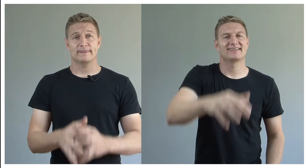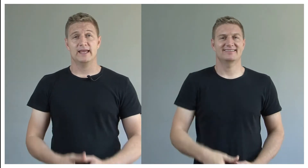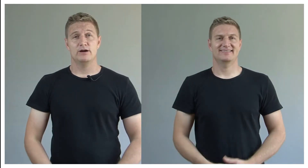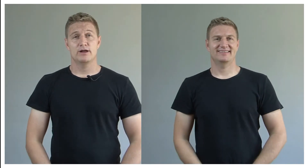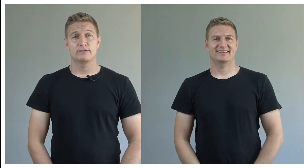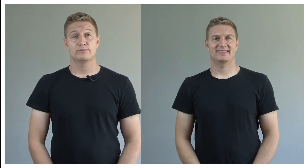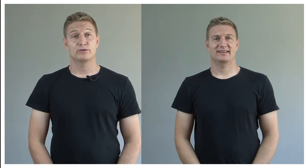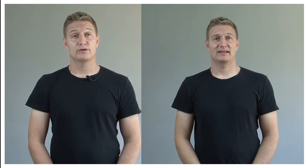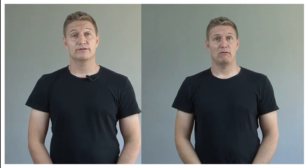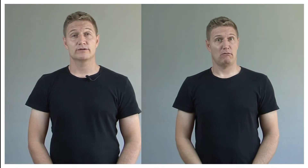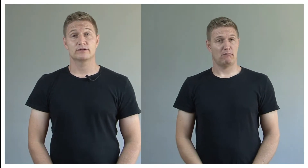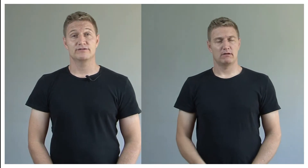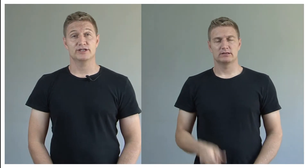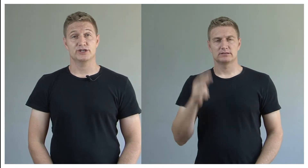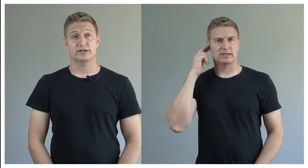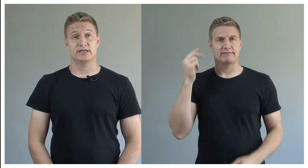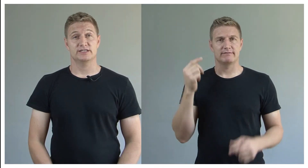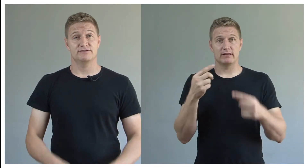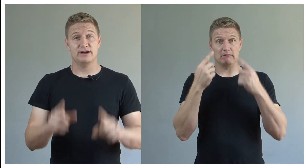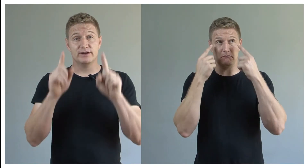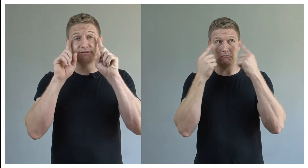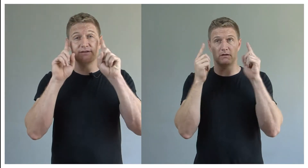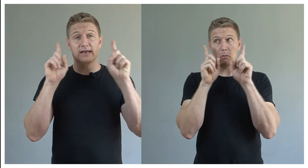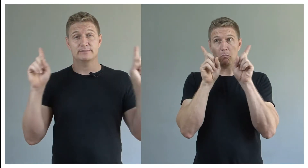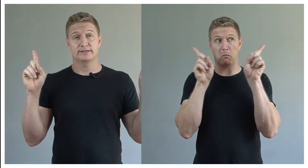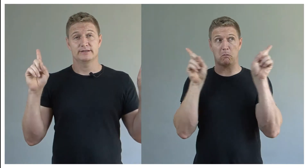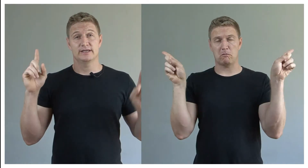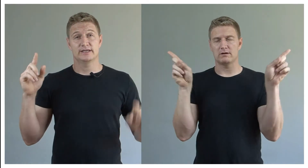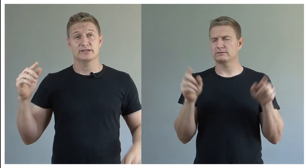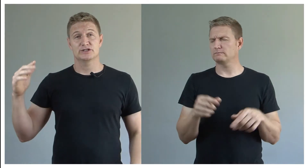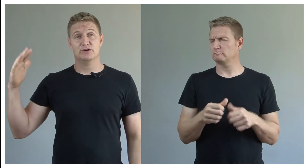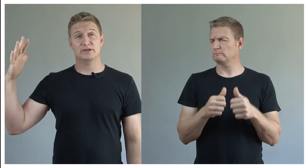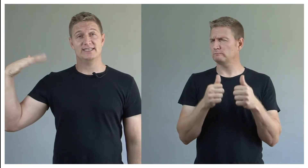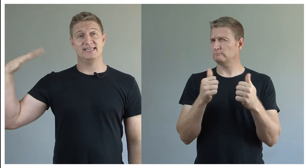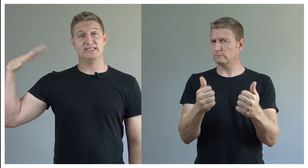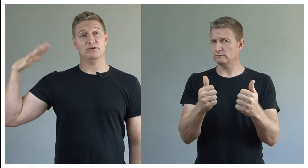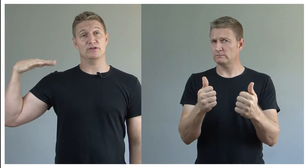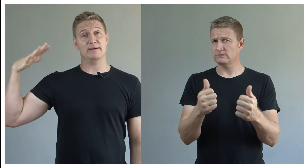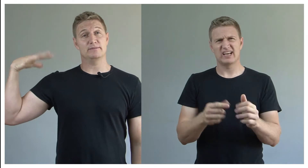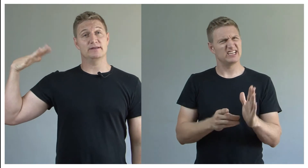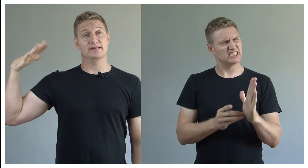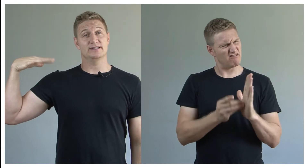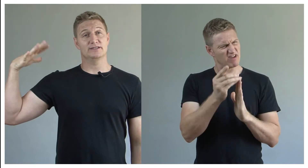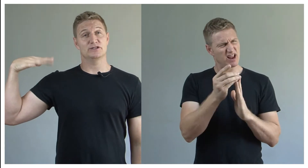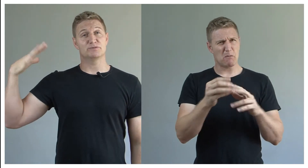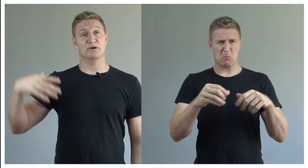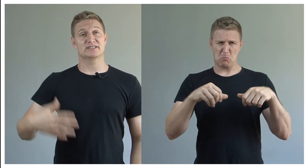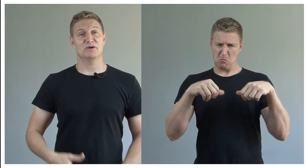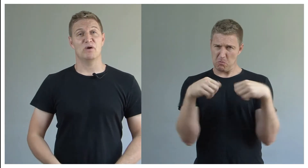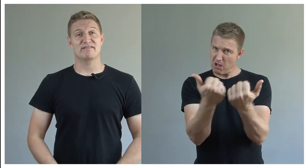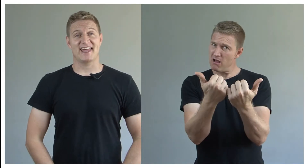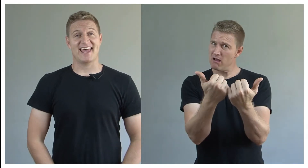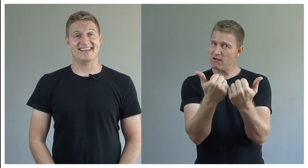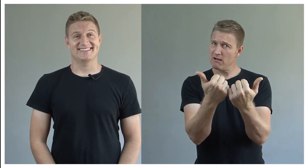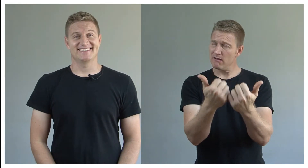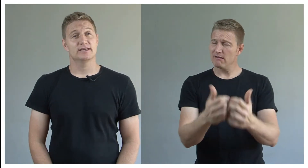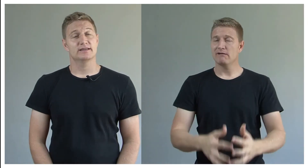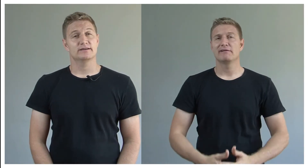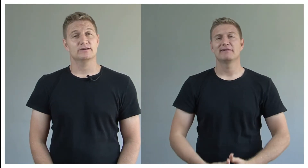Their peripheral vision is very developed, so it's easy for them to spot a waving hand.